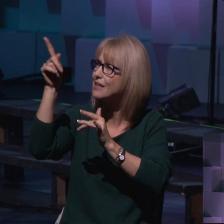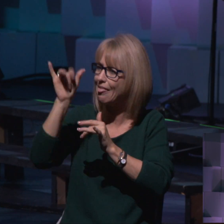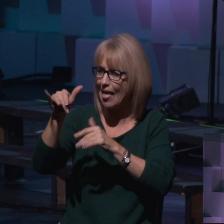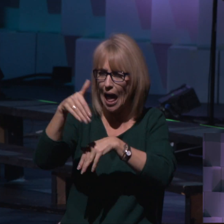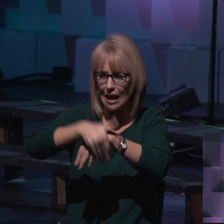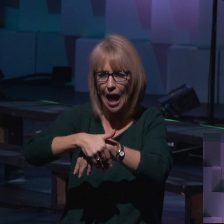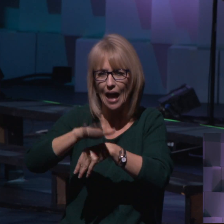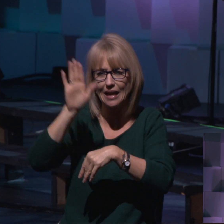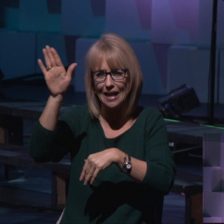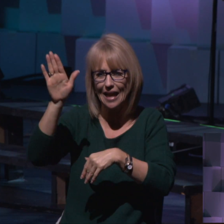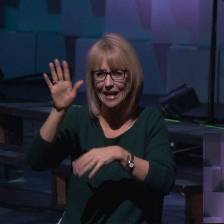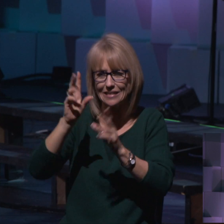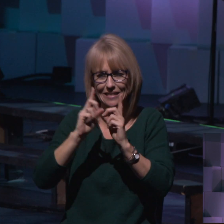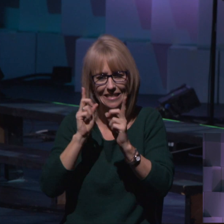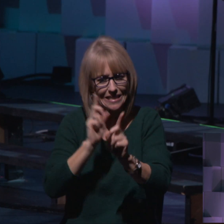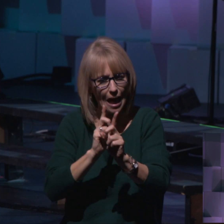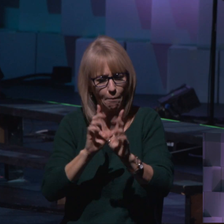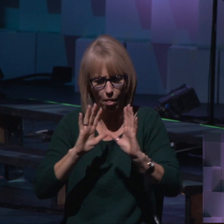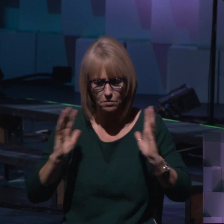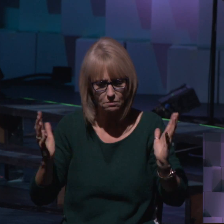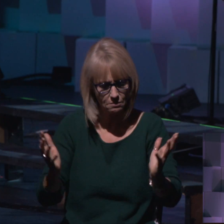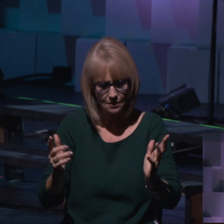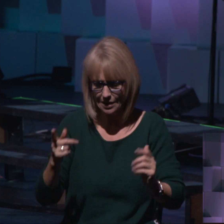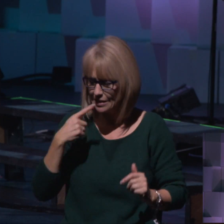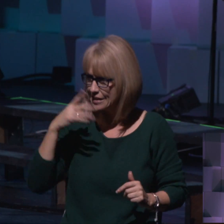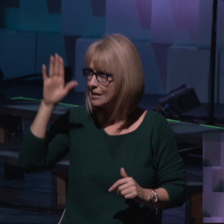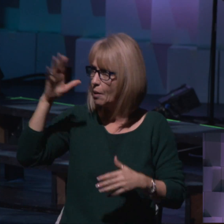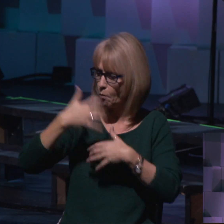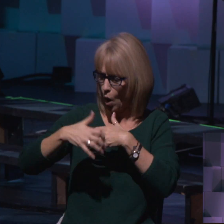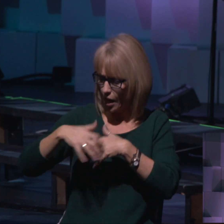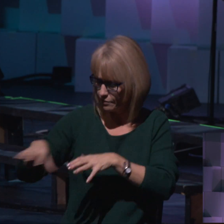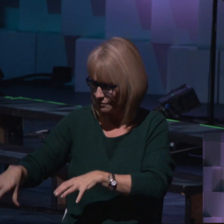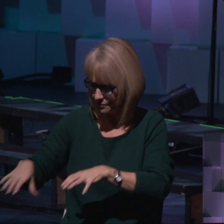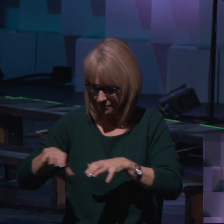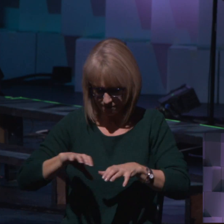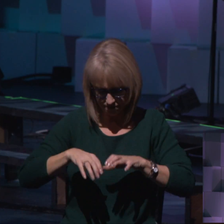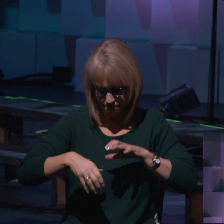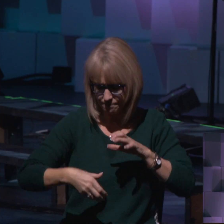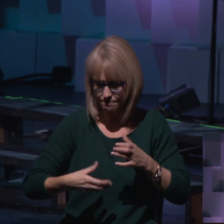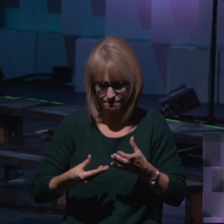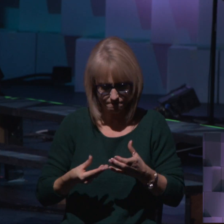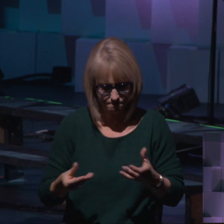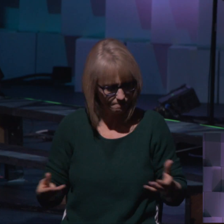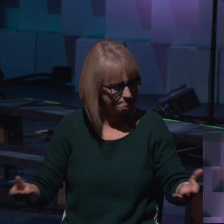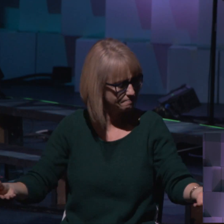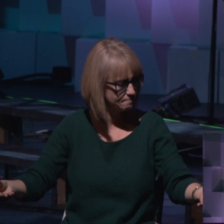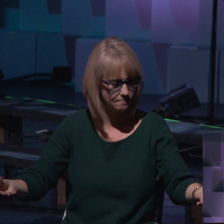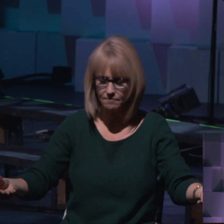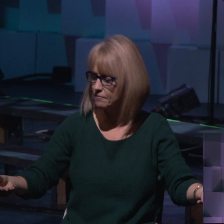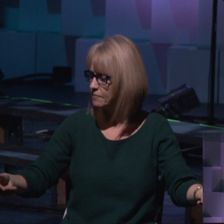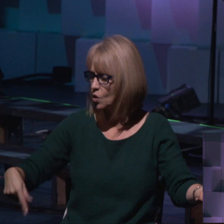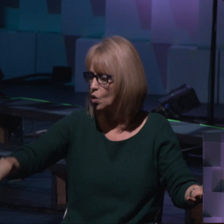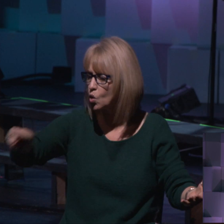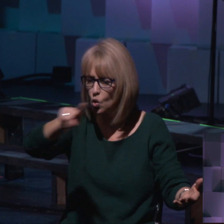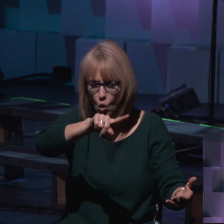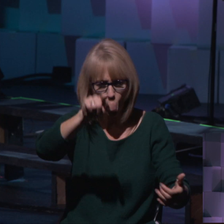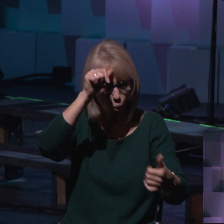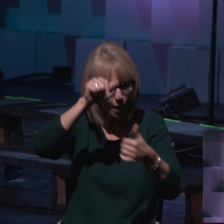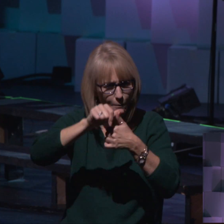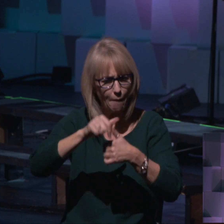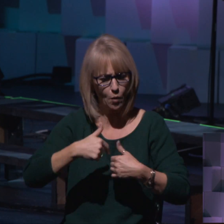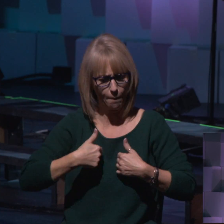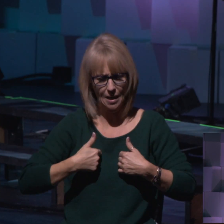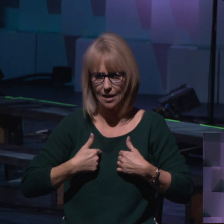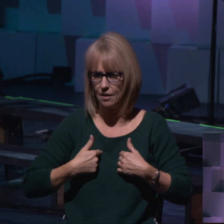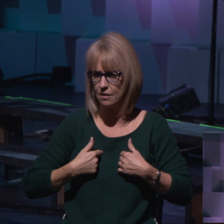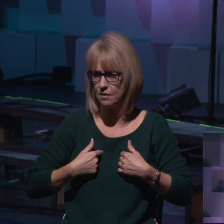and he says, eat this, remember me. Remember his physical body, that he was present here on this earth. He's Messiah, God with